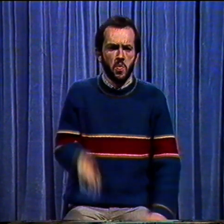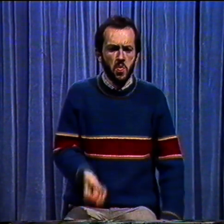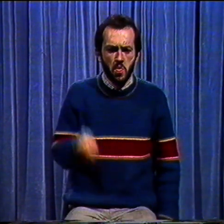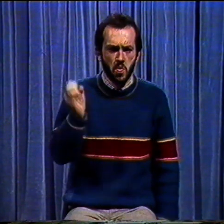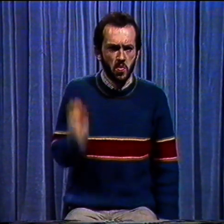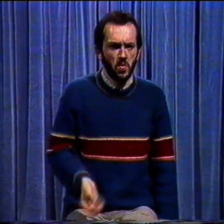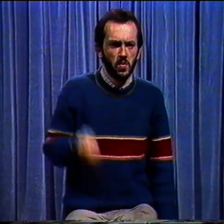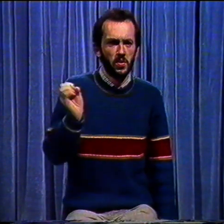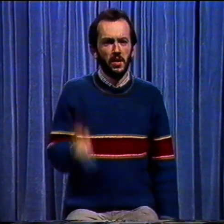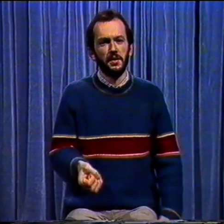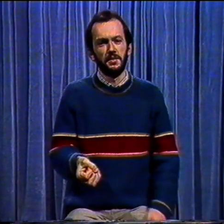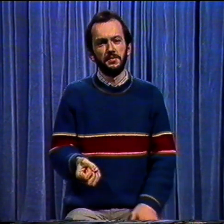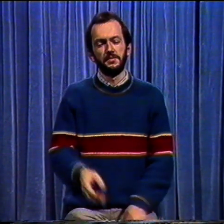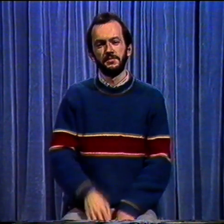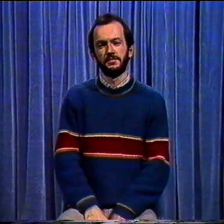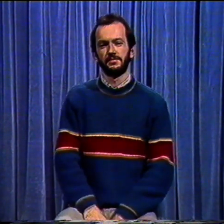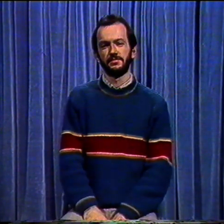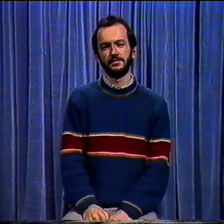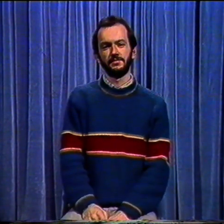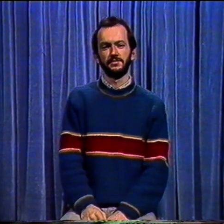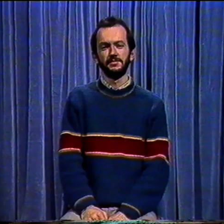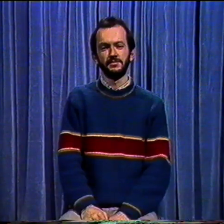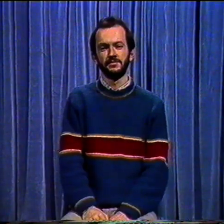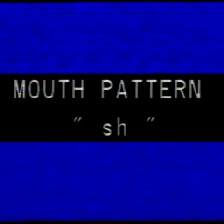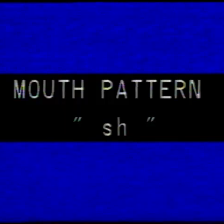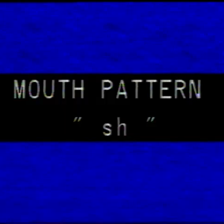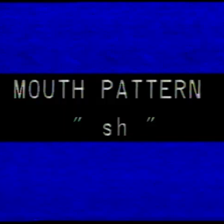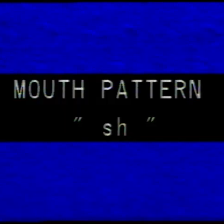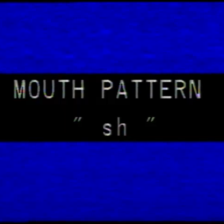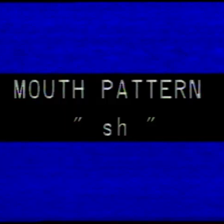said, oh, wow, I couldn't have done that. You are lucky.